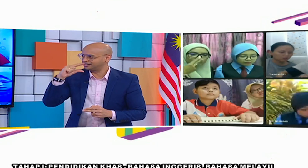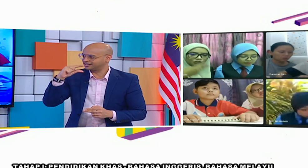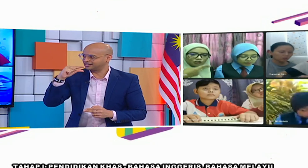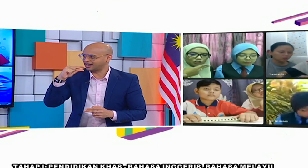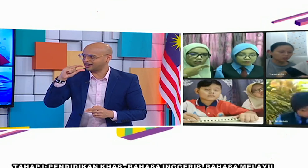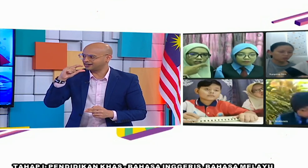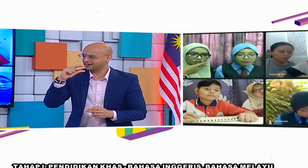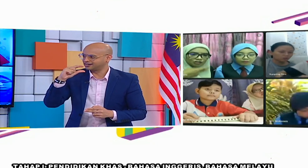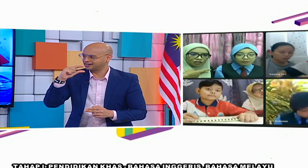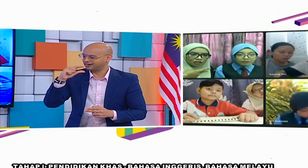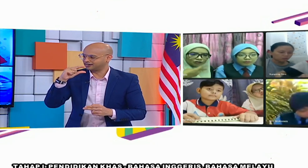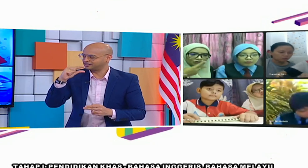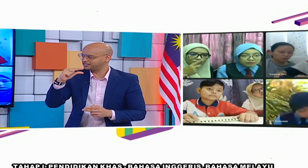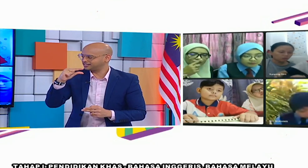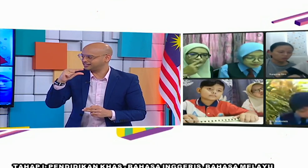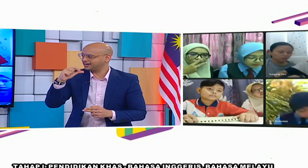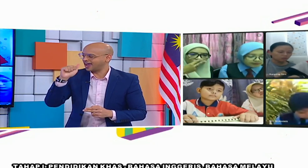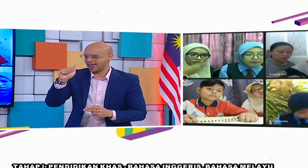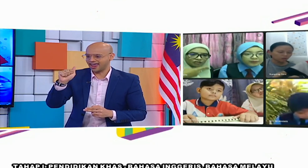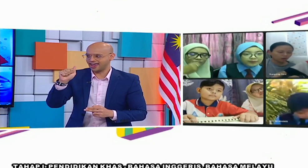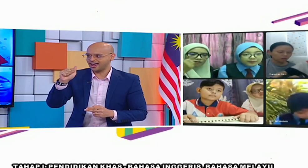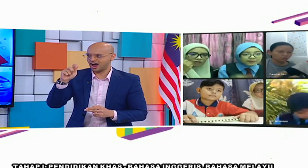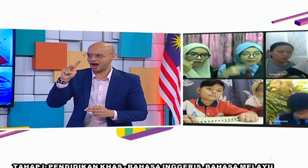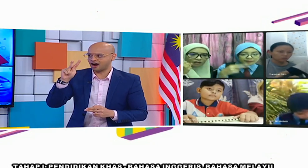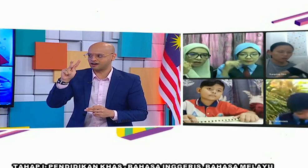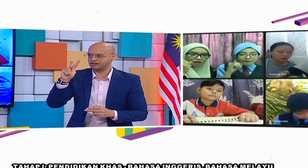Gary. Spell the name. Okay,